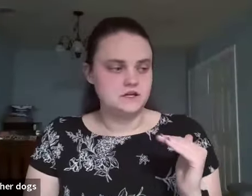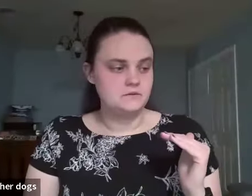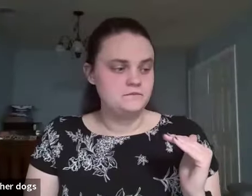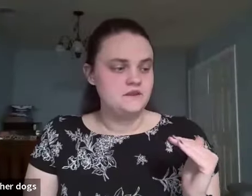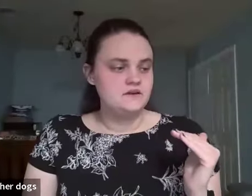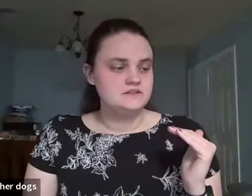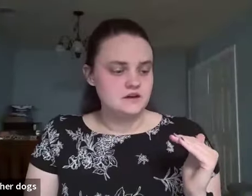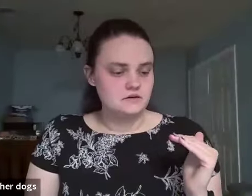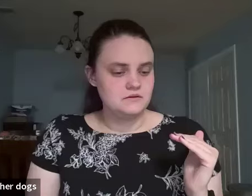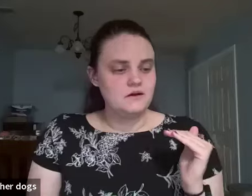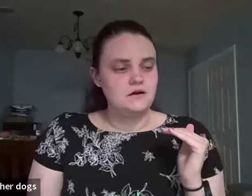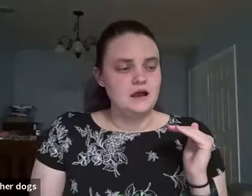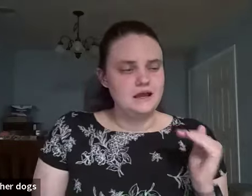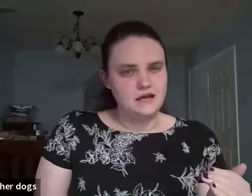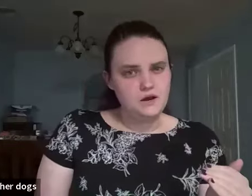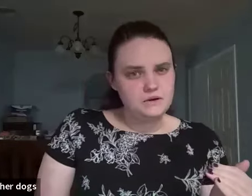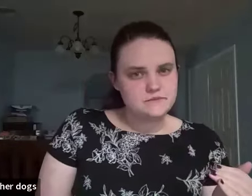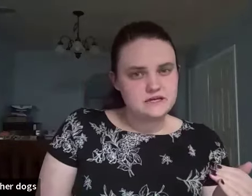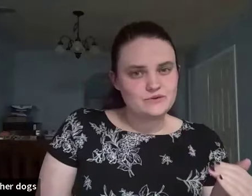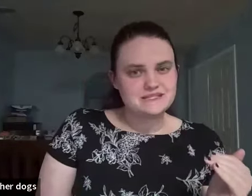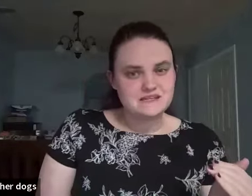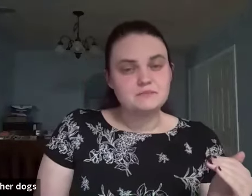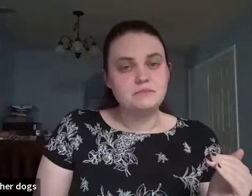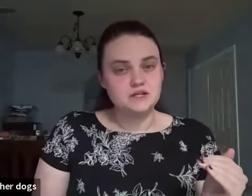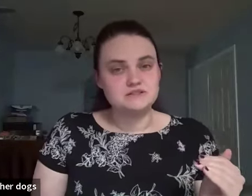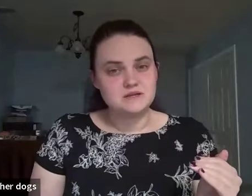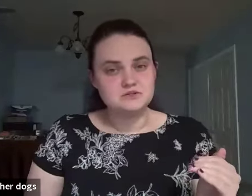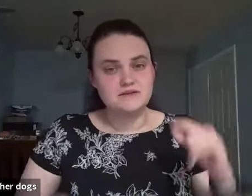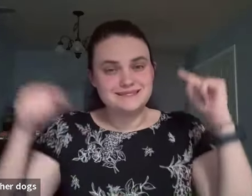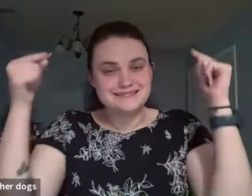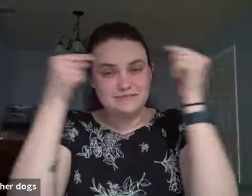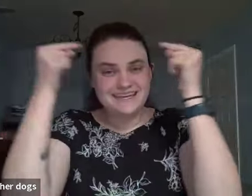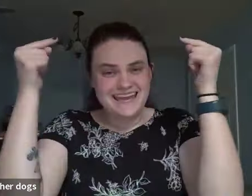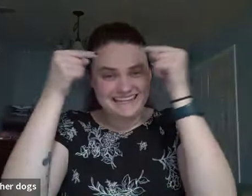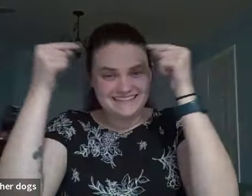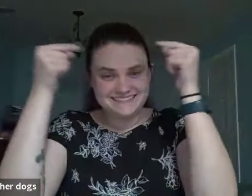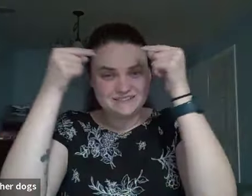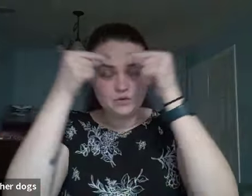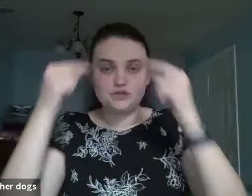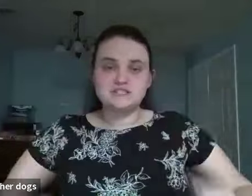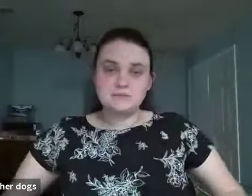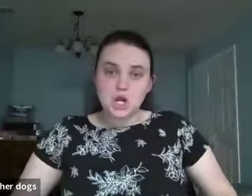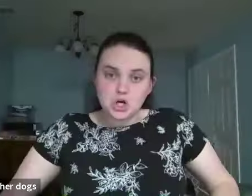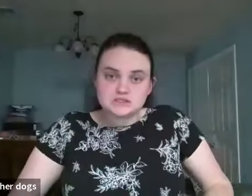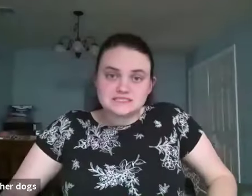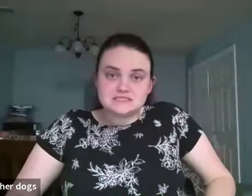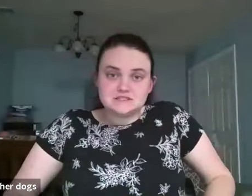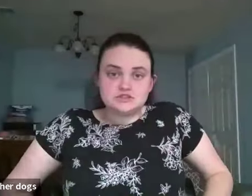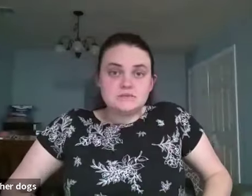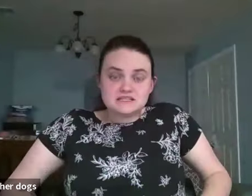know. So, not always being with sick, but sometimes you have a stomach ache or your stomach hurts. Your stomach